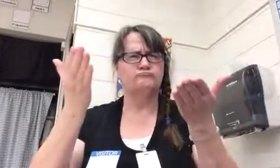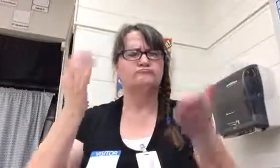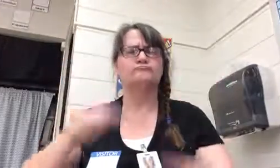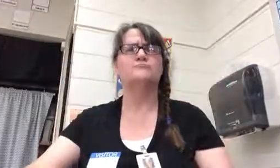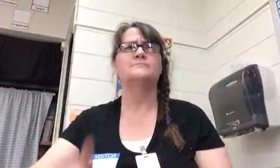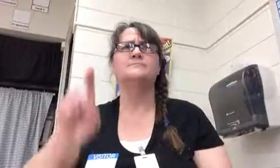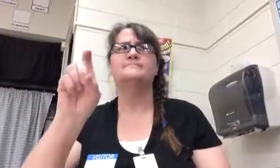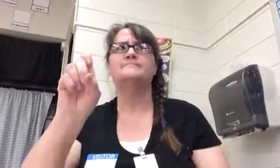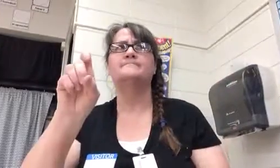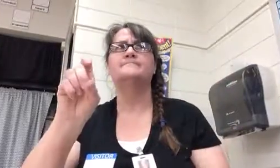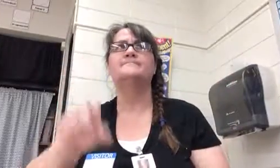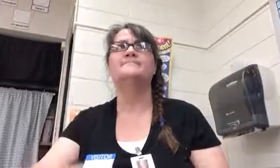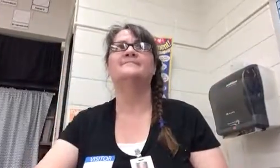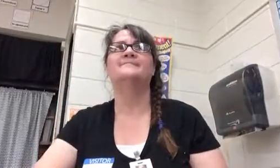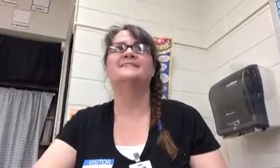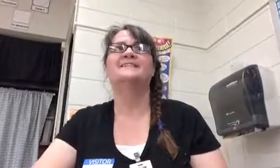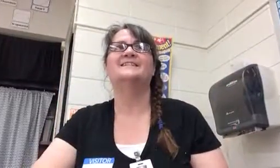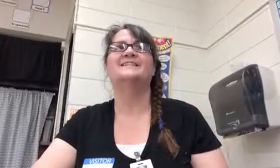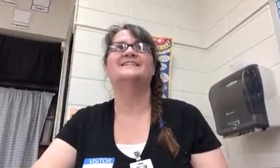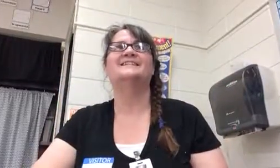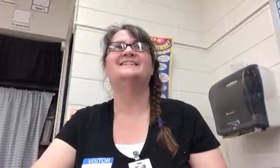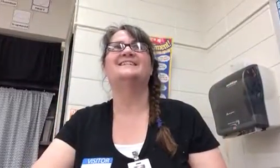I want to see your brains a-turning.